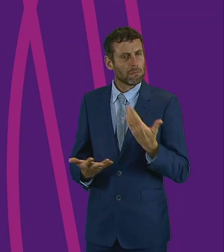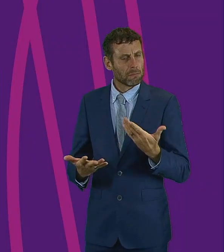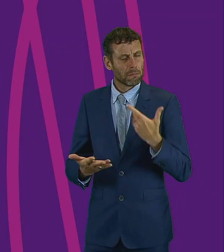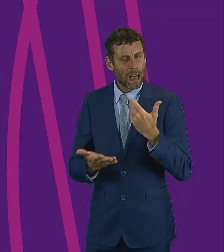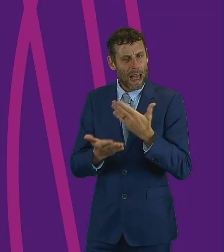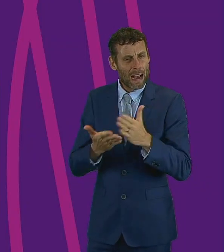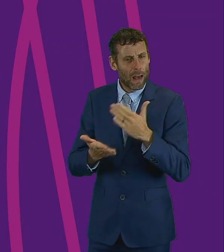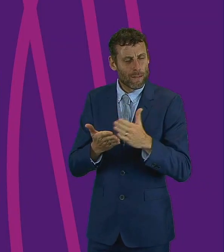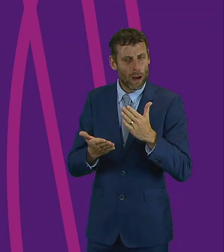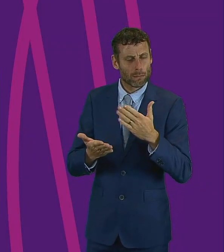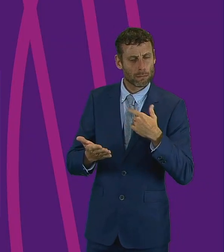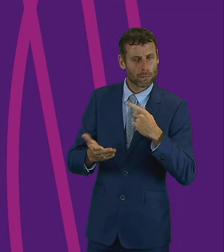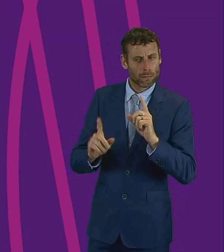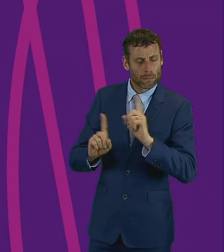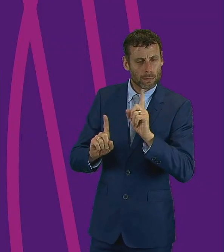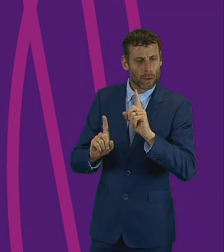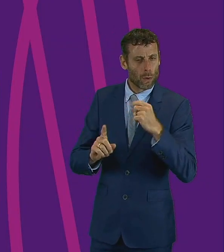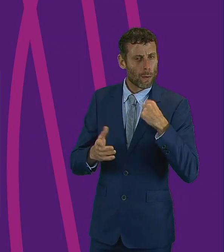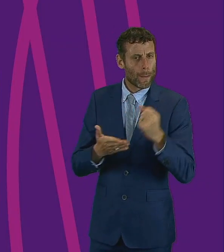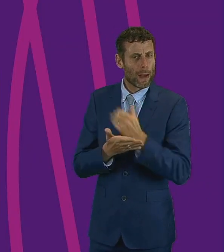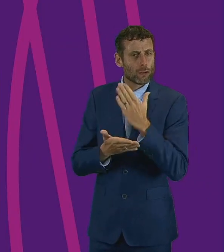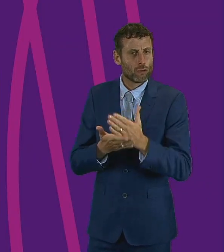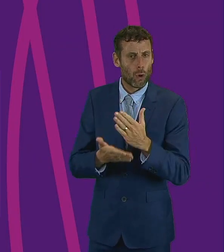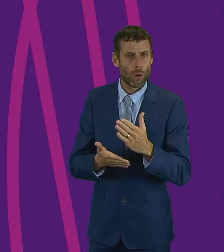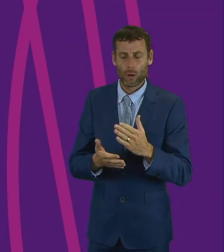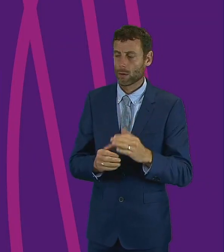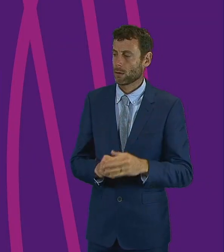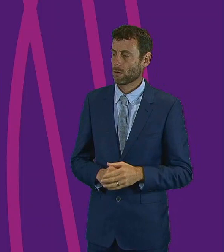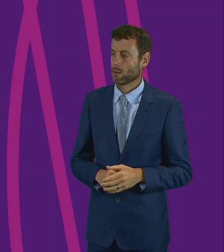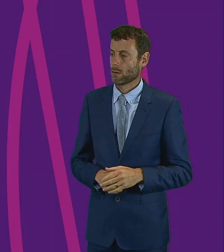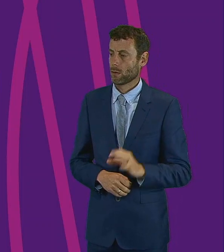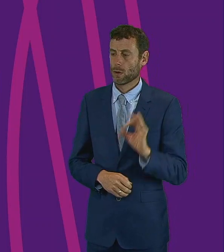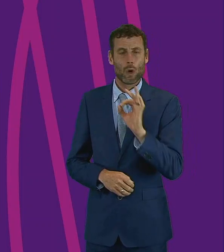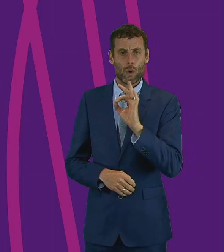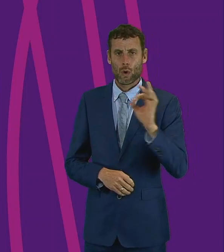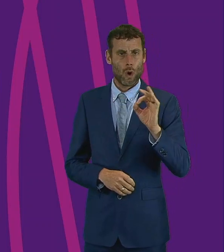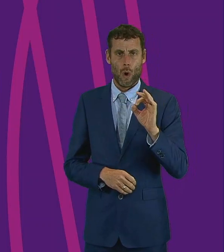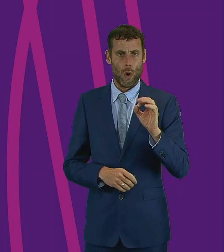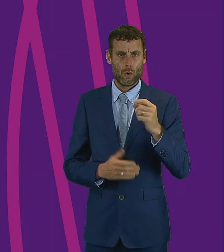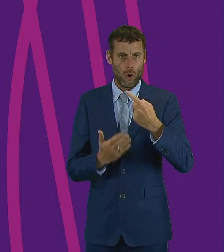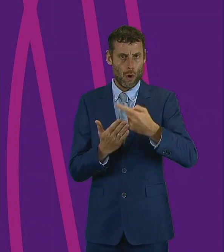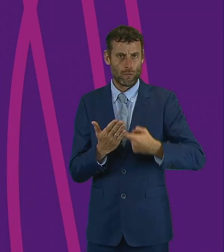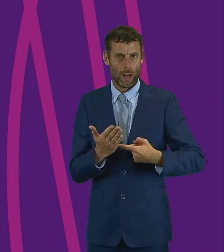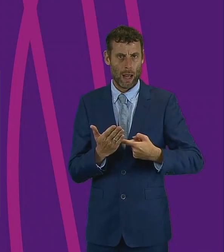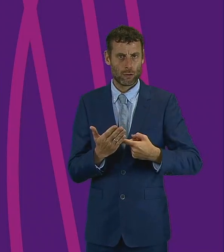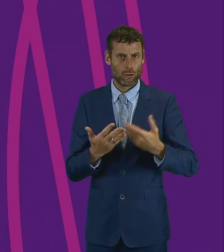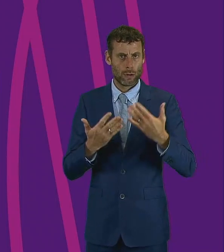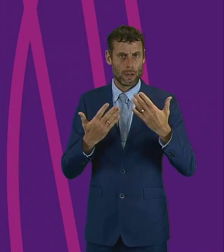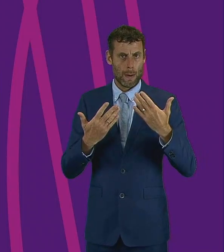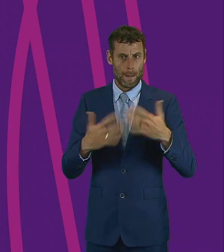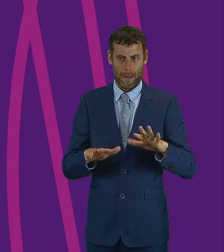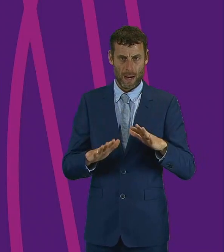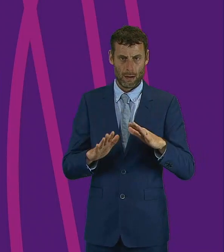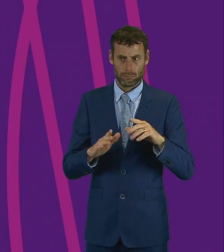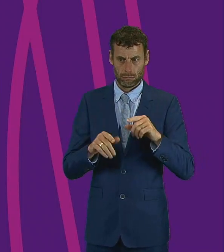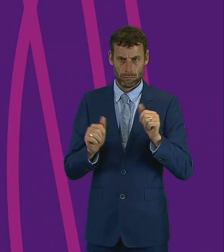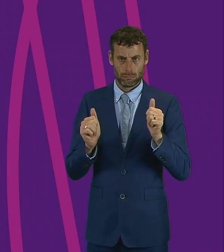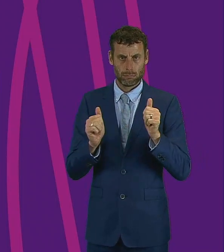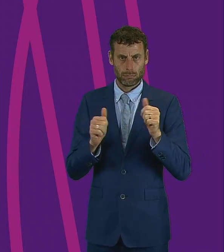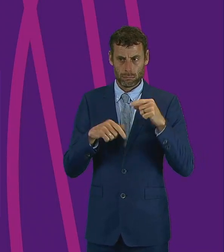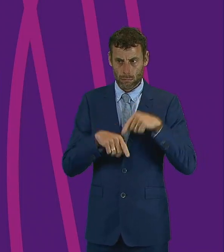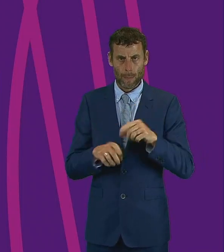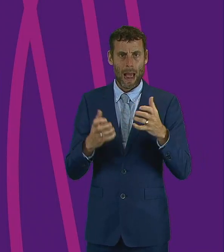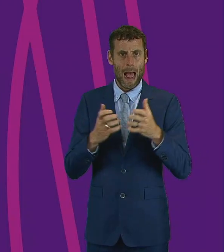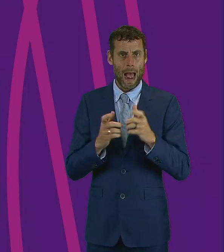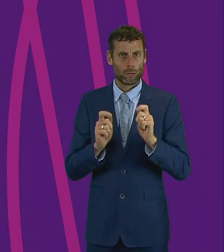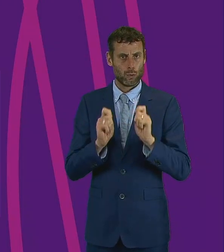no regulations to do this have been lodged with Parliament about imposing these restrictions on the population. Again,